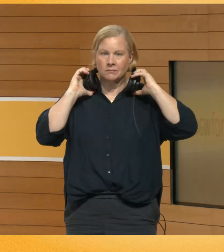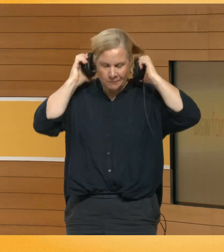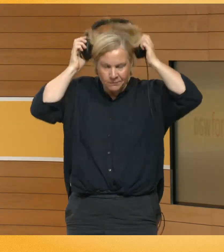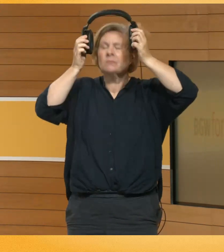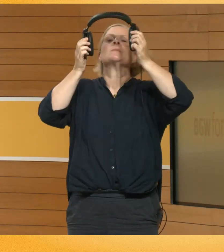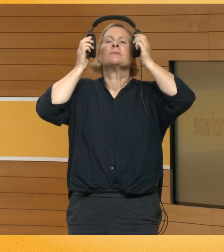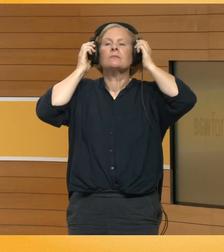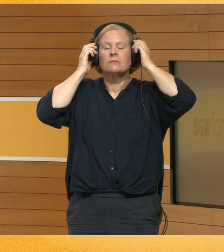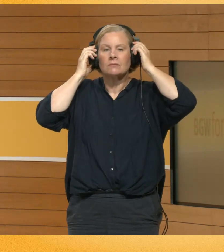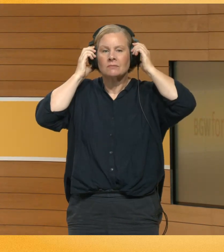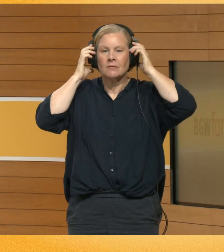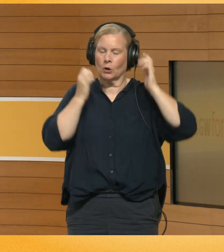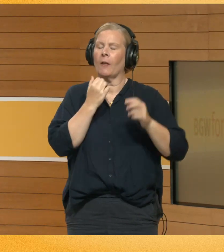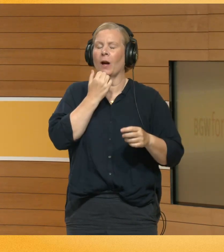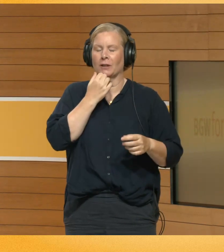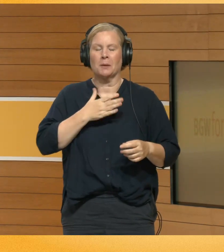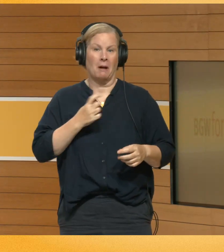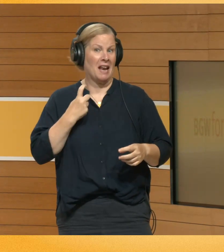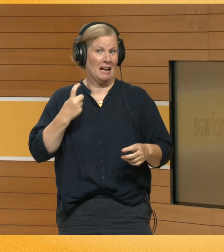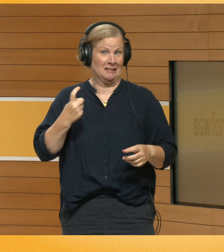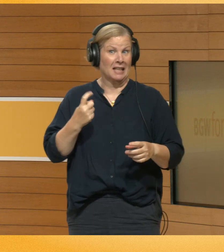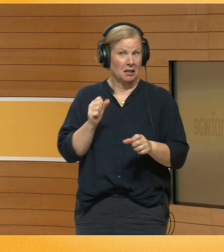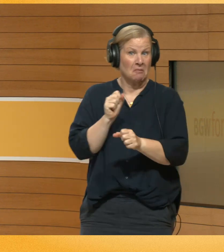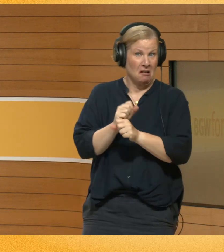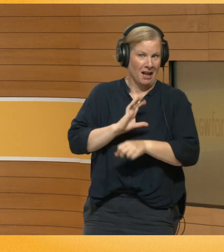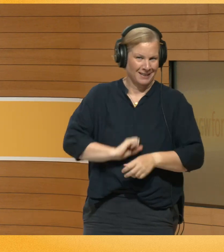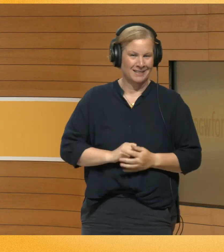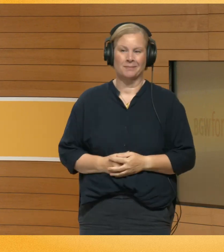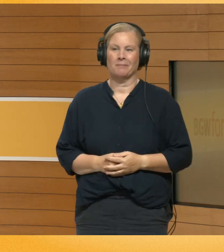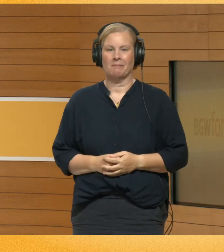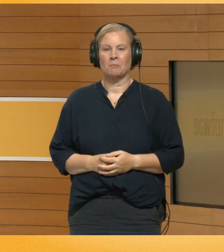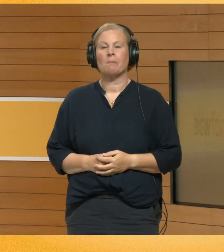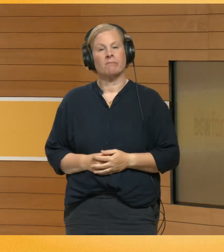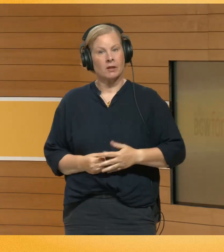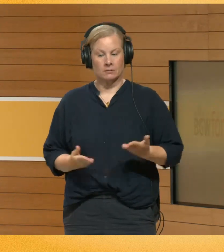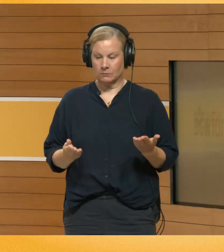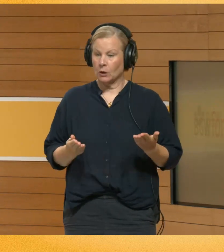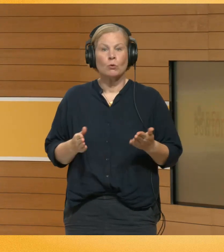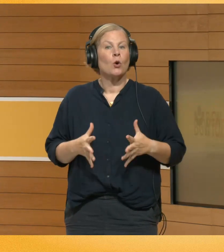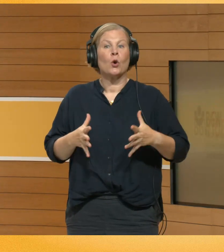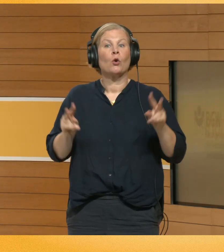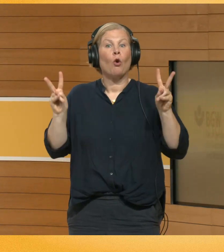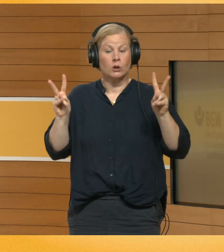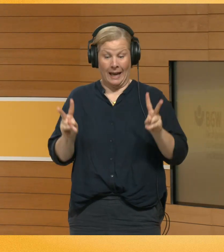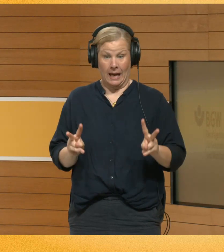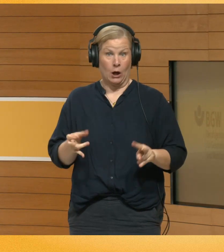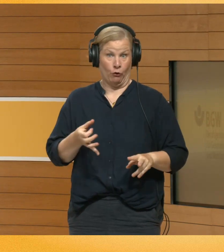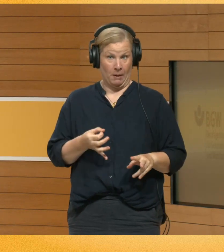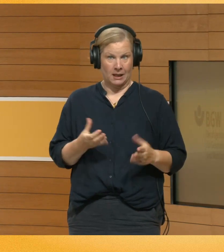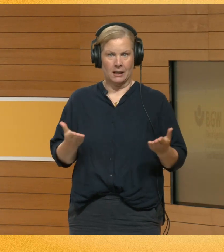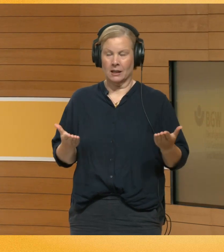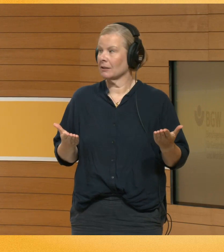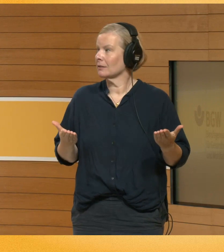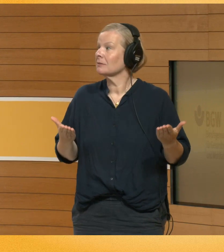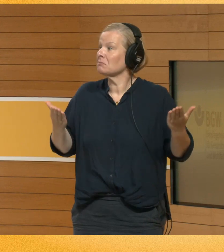will be able to deal with my accent, even without translation to normal German. It is a great